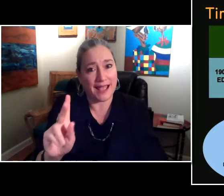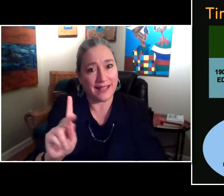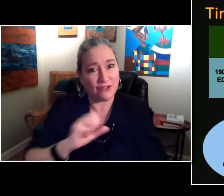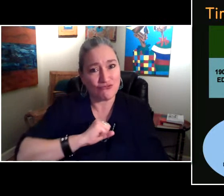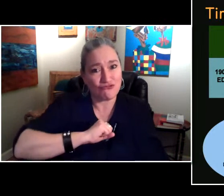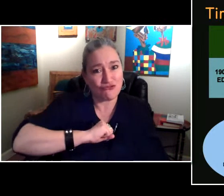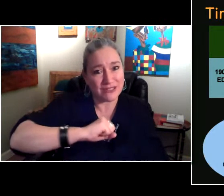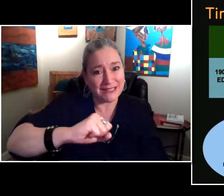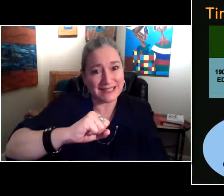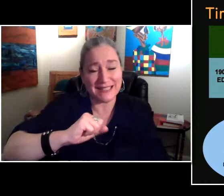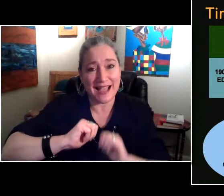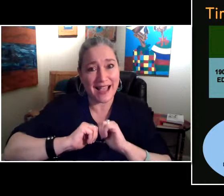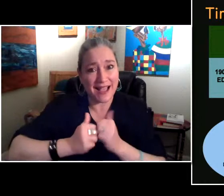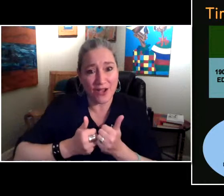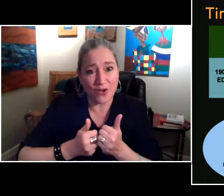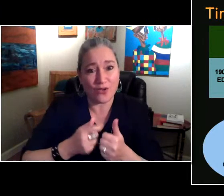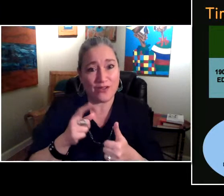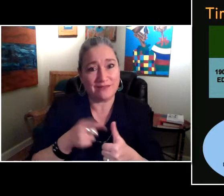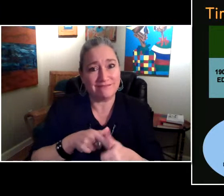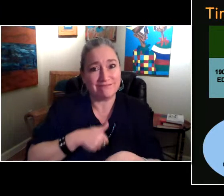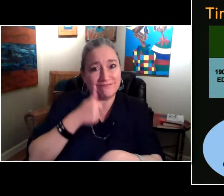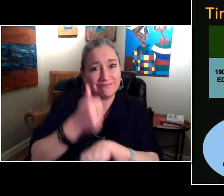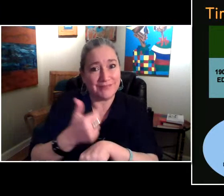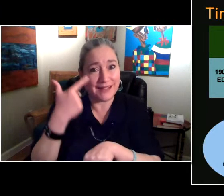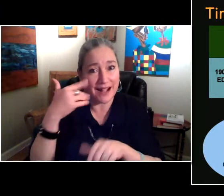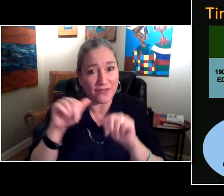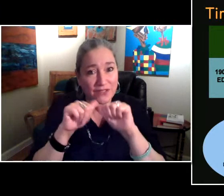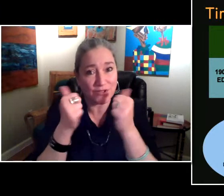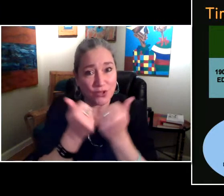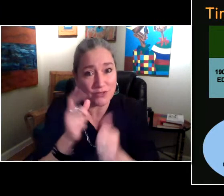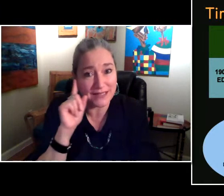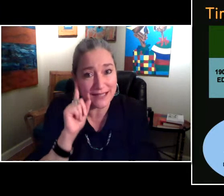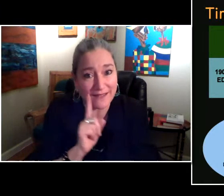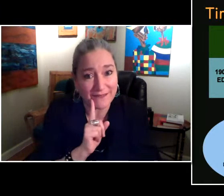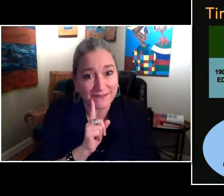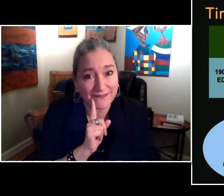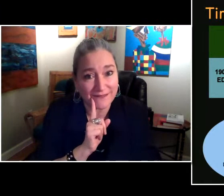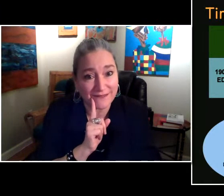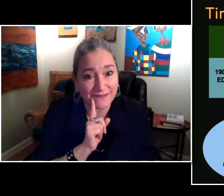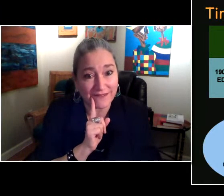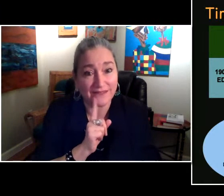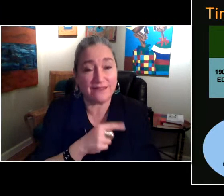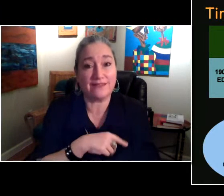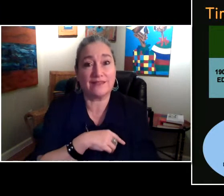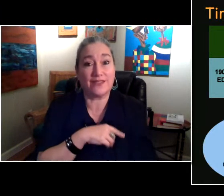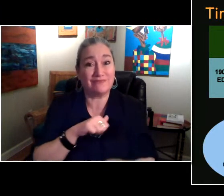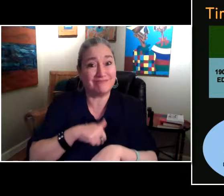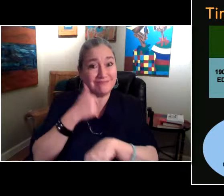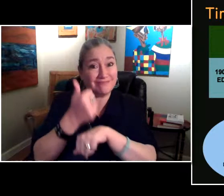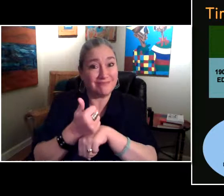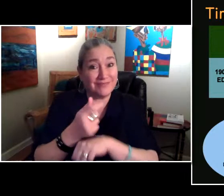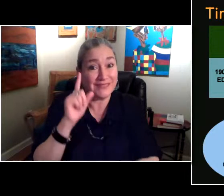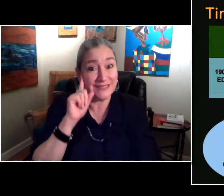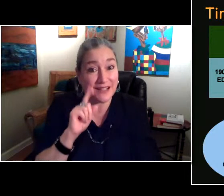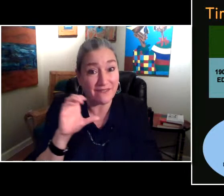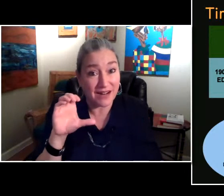oral education, the deaf community fought back and resisted. Some of the ways we did that was